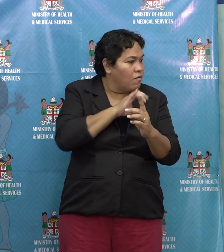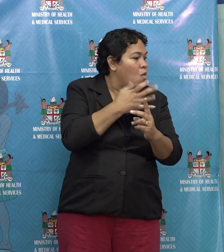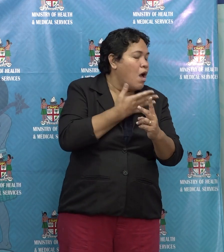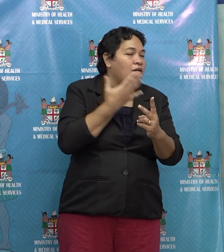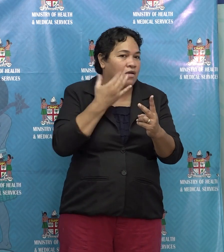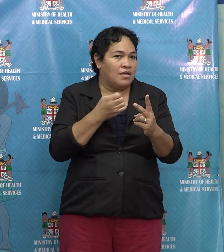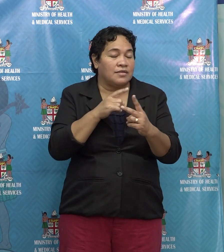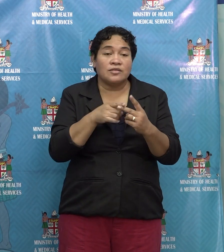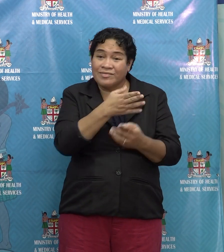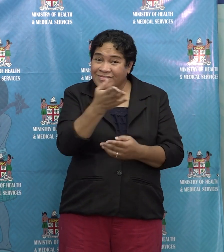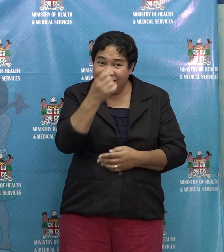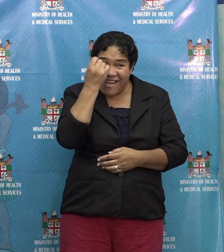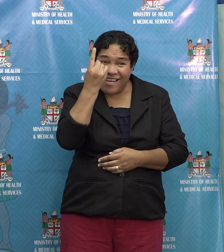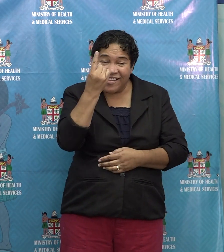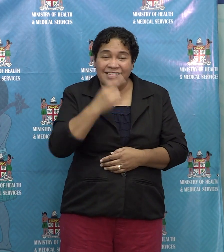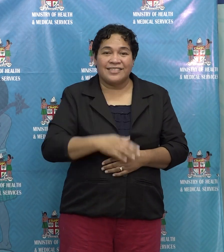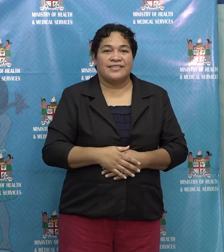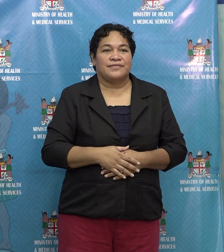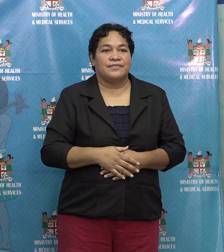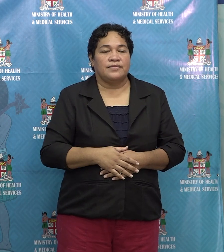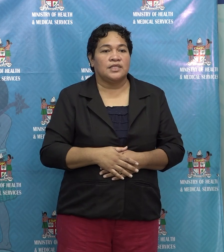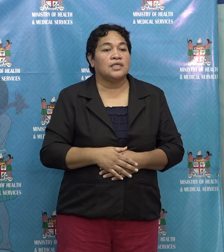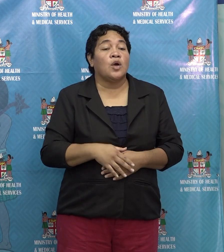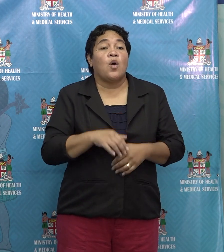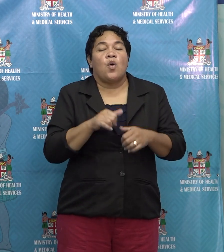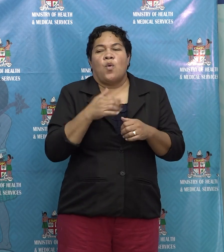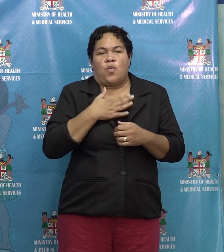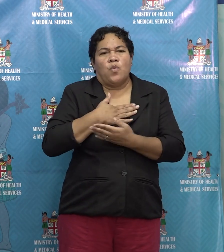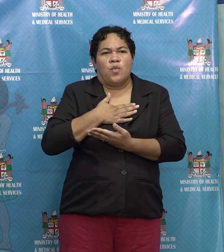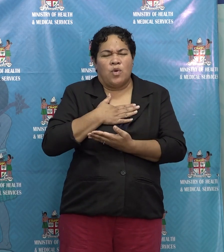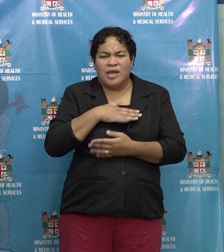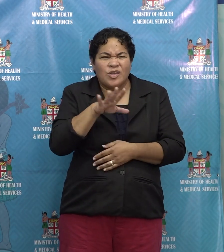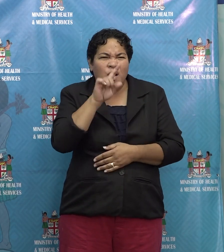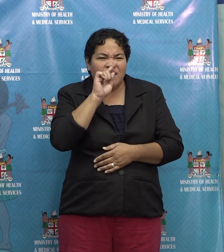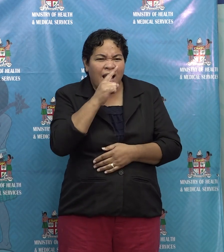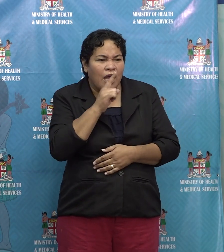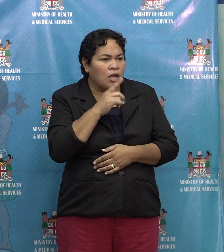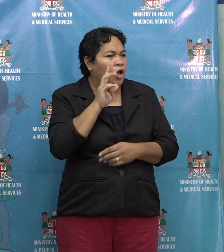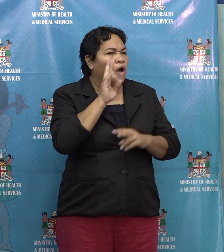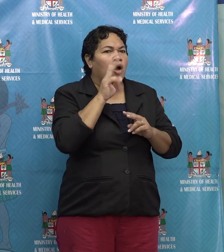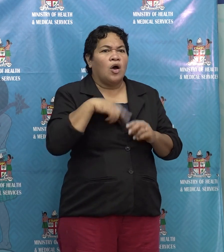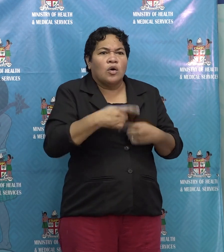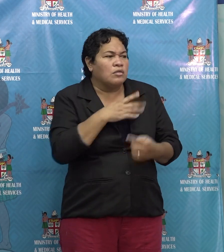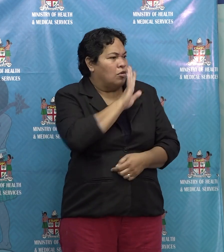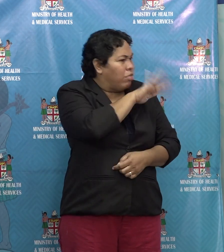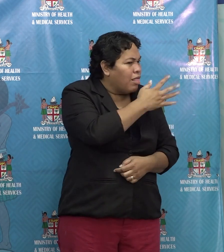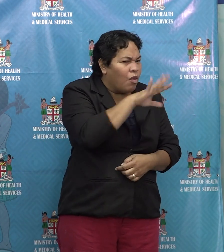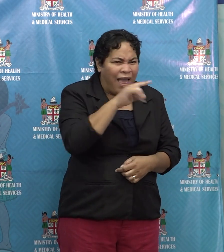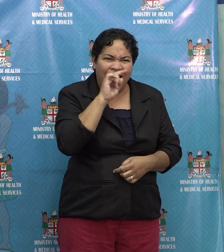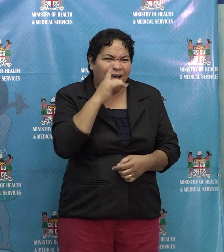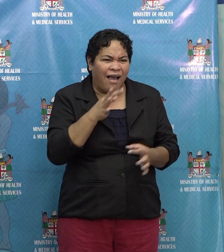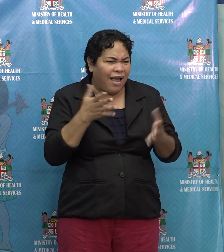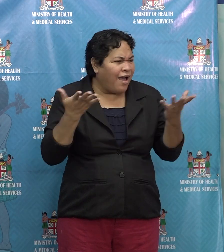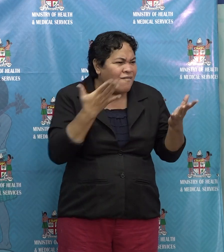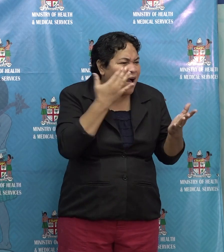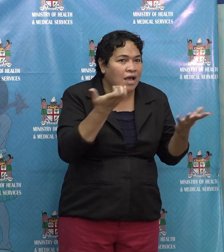As anybody would understand, we would be rather limited, or you can't keep looking for the source. If once you cannot establish the source, then your